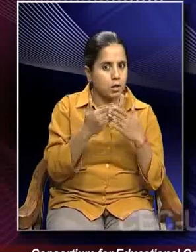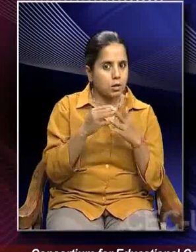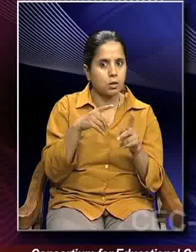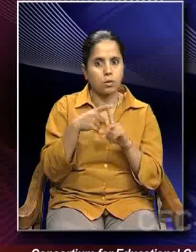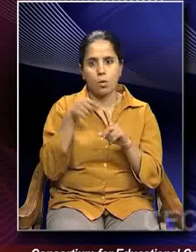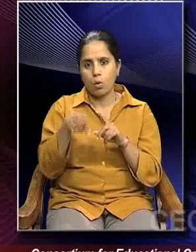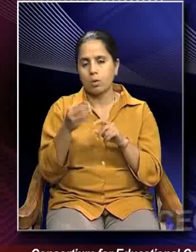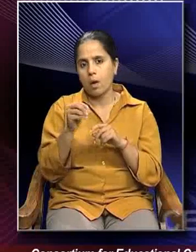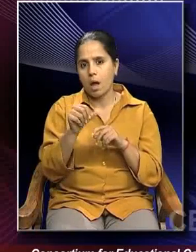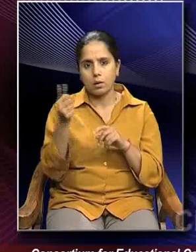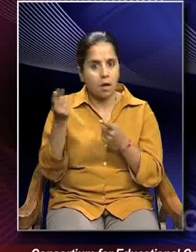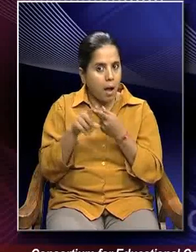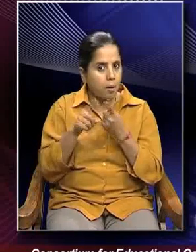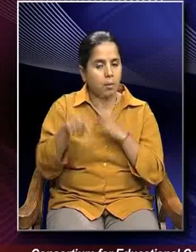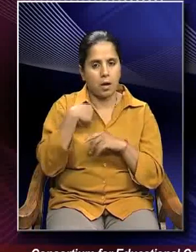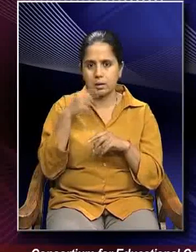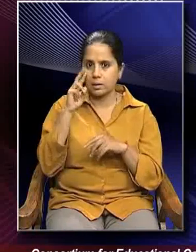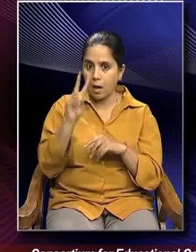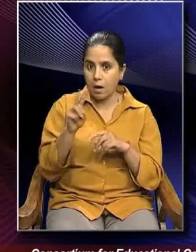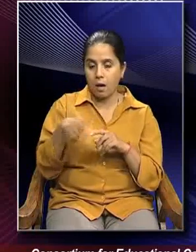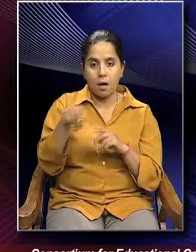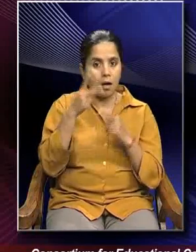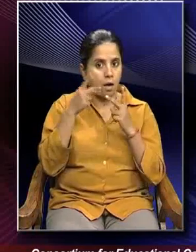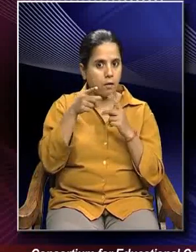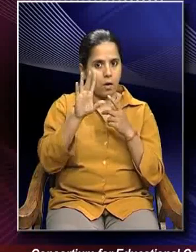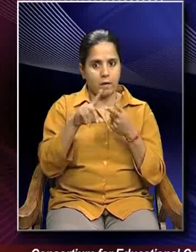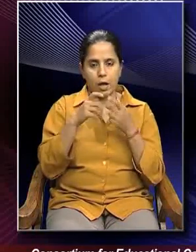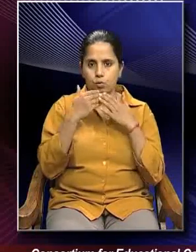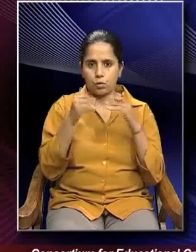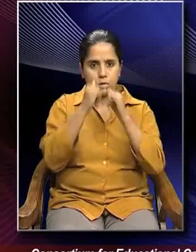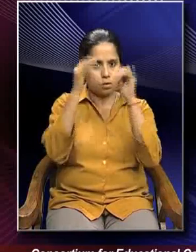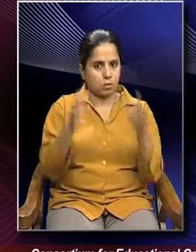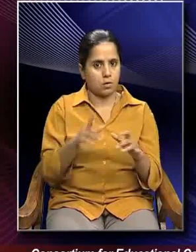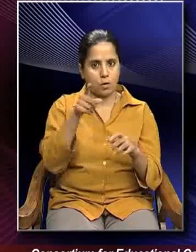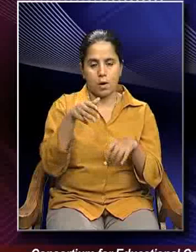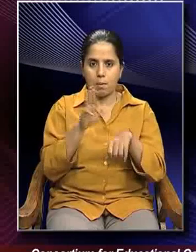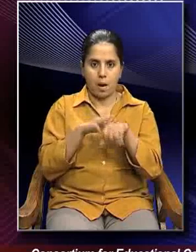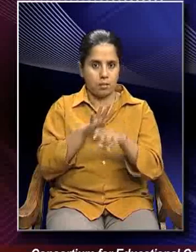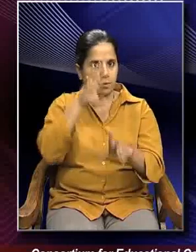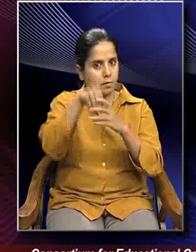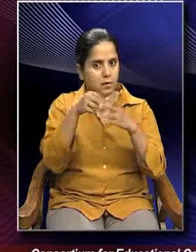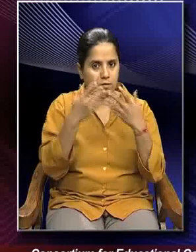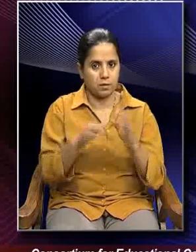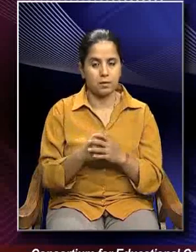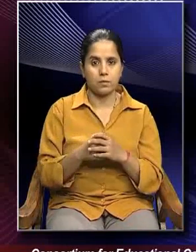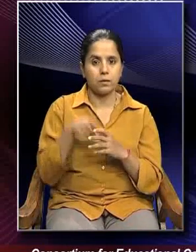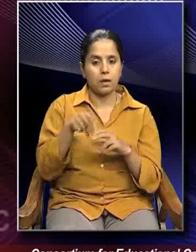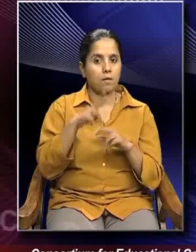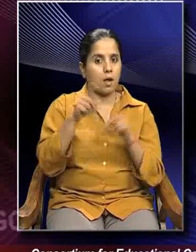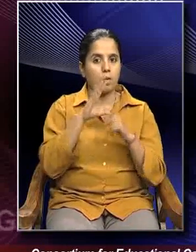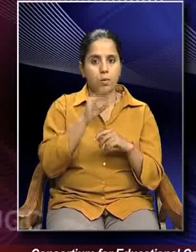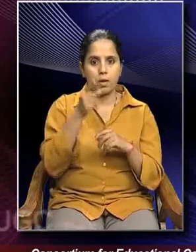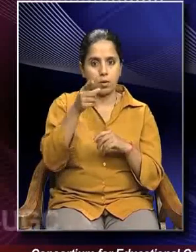other circumstances. So, you have an educational institution. So, you become a member by the fact that you